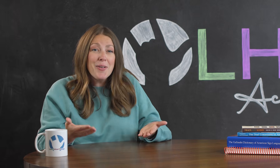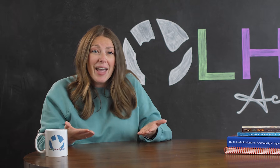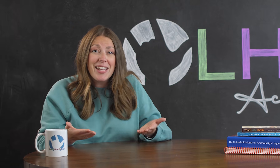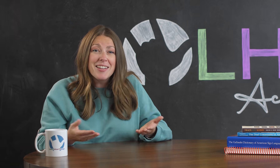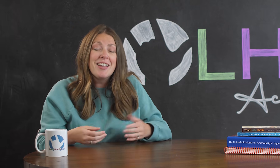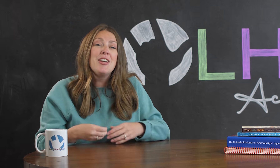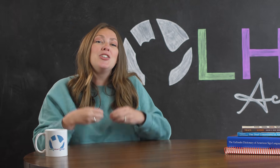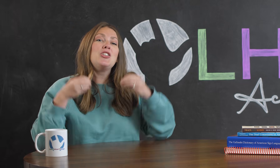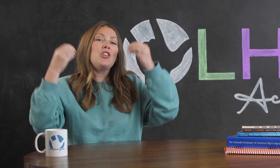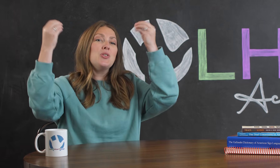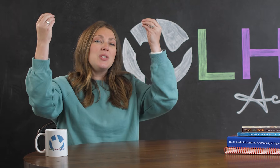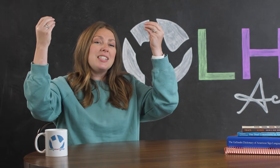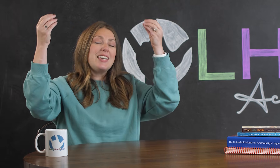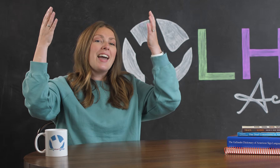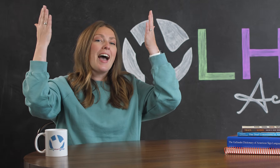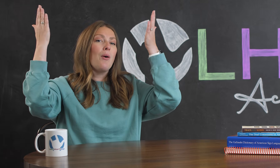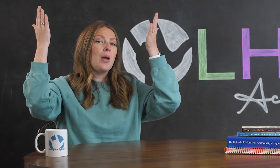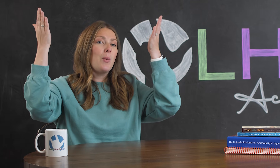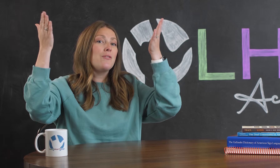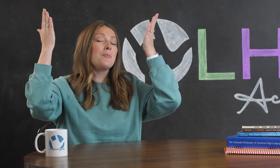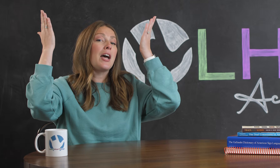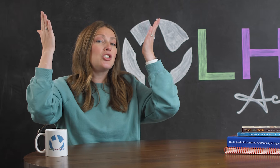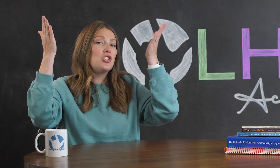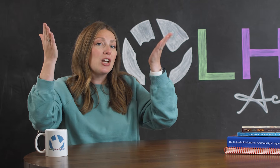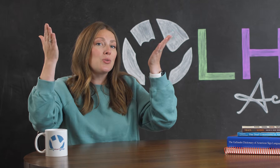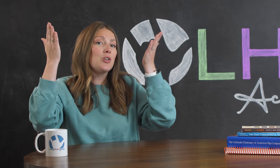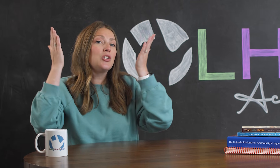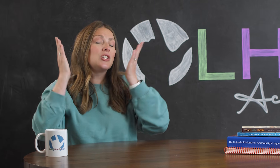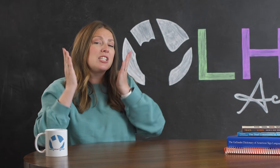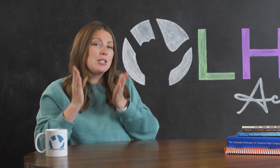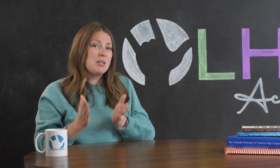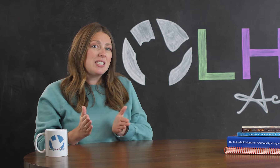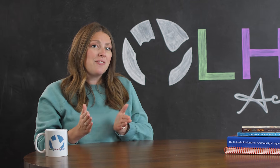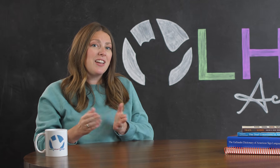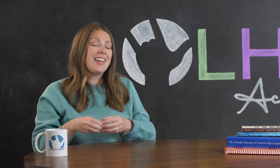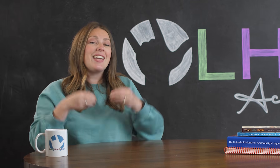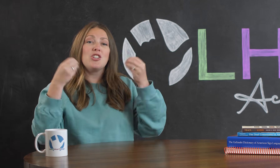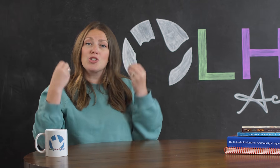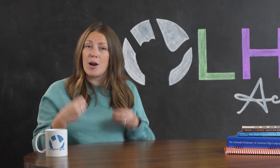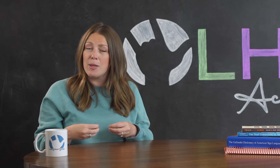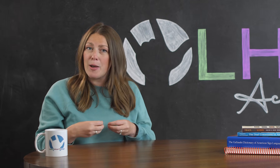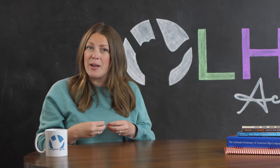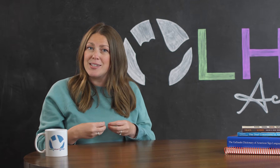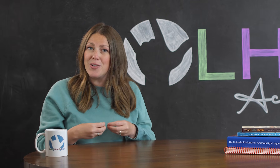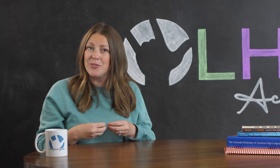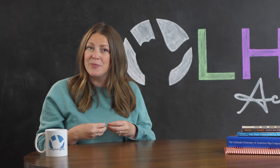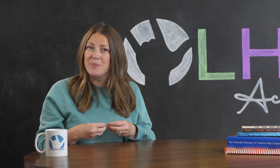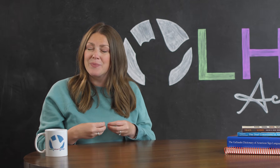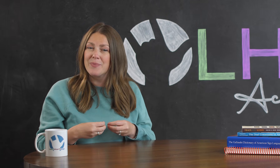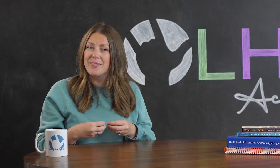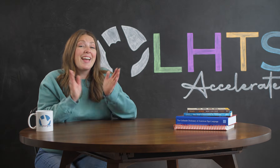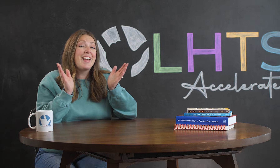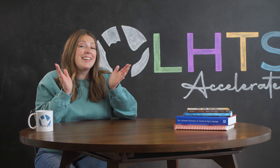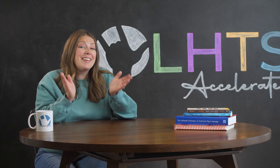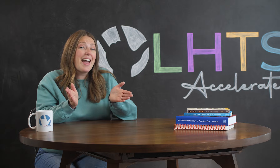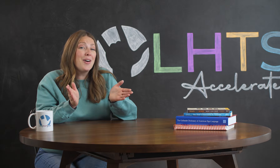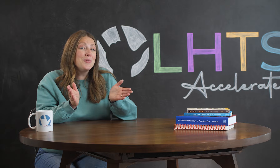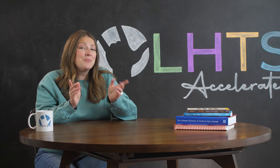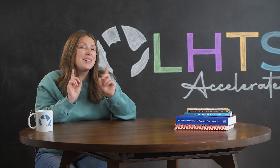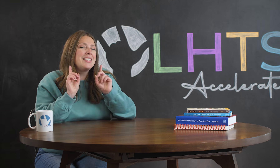Okay, do you see how I went from that general to specific in describing about myself? Now, take